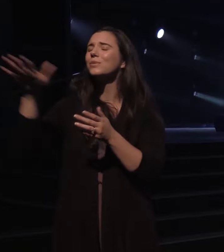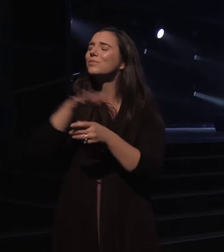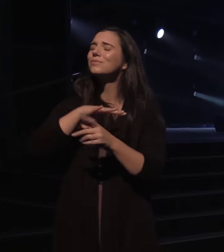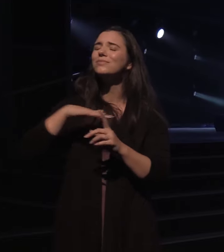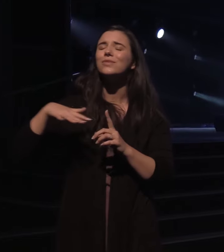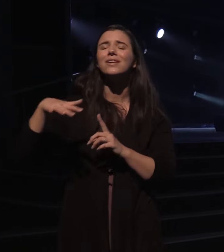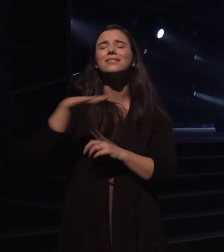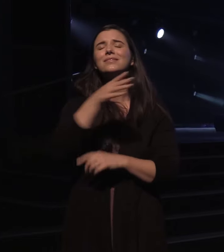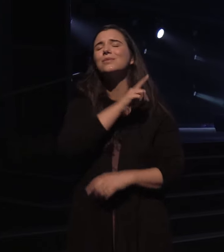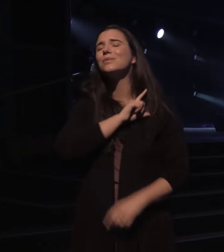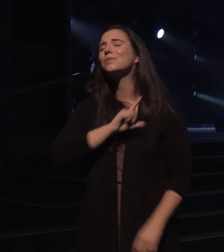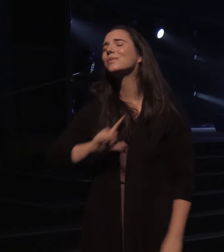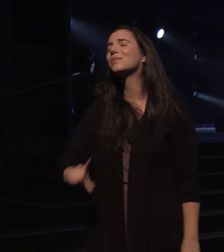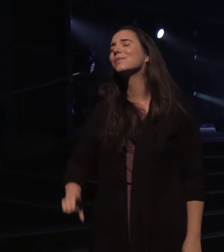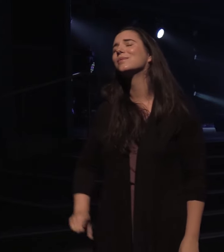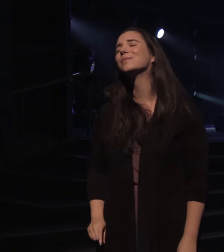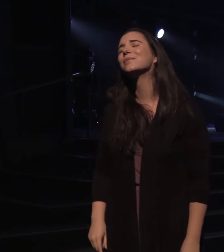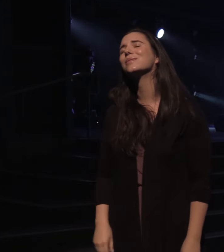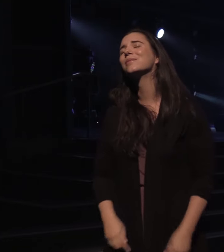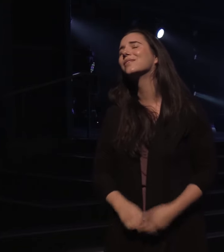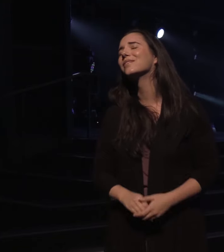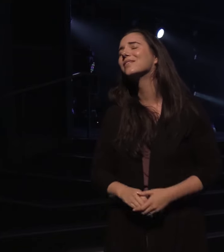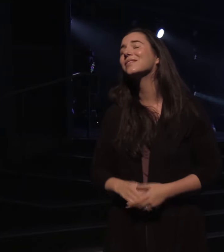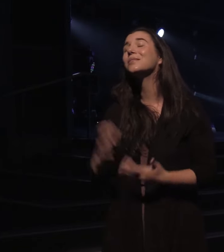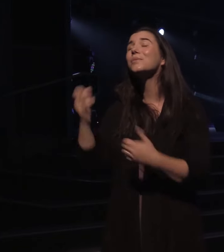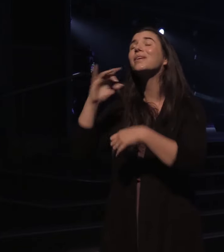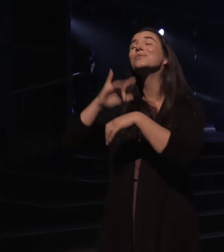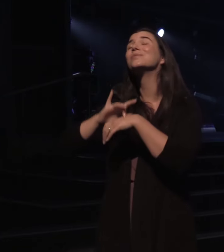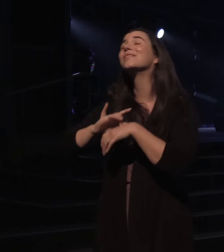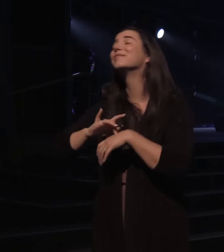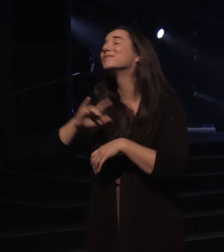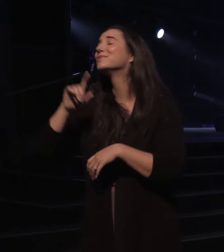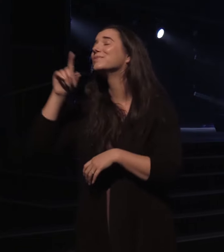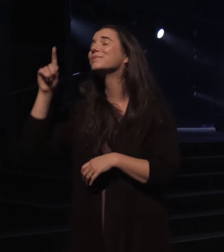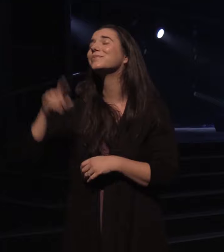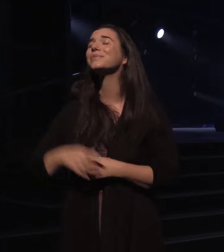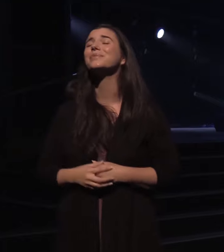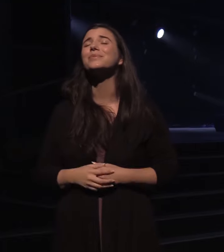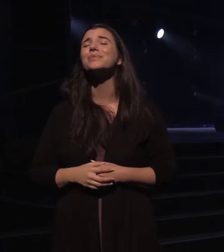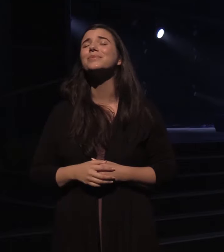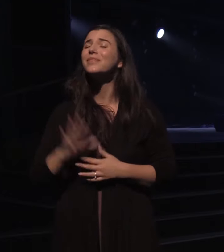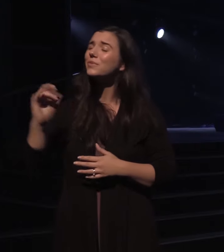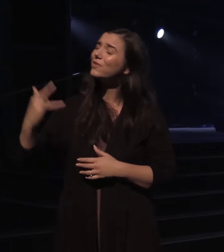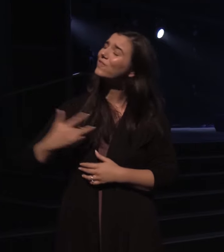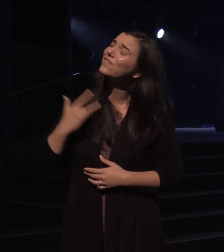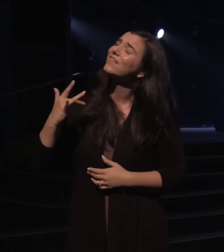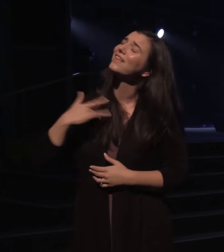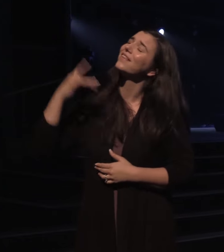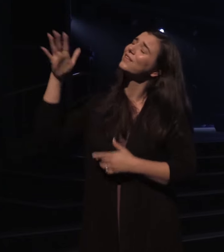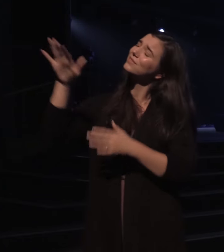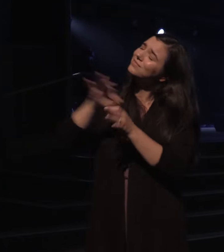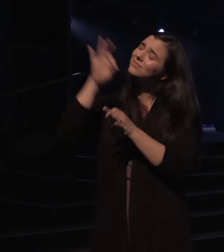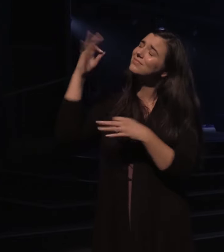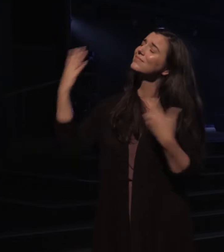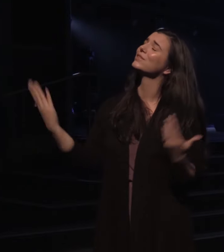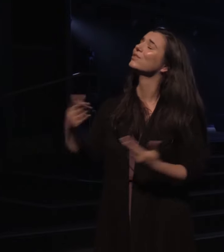presence. We just want to touch. We just want to feel you,